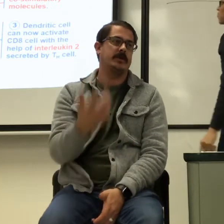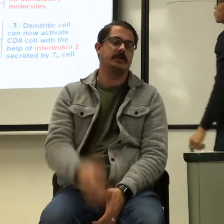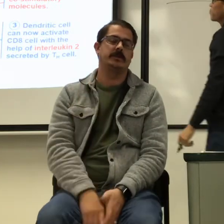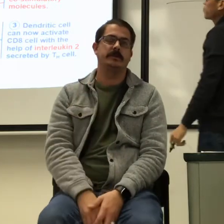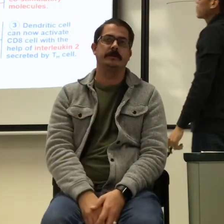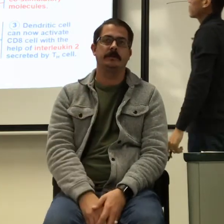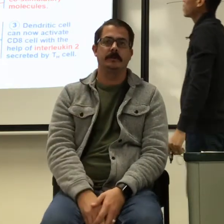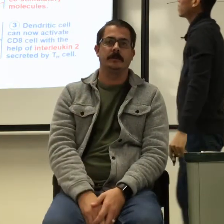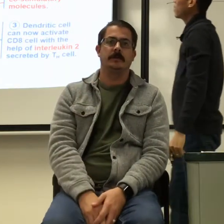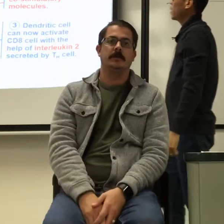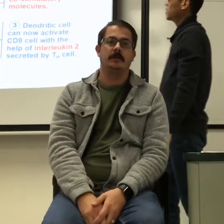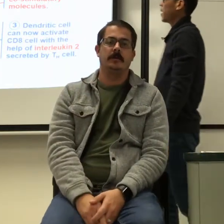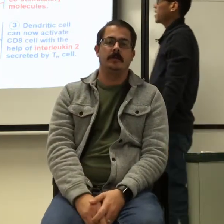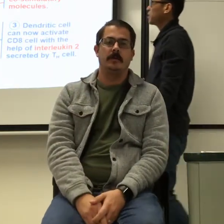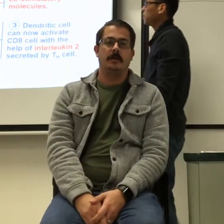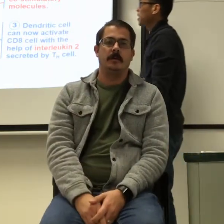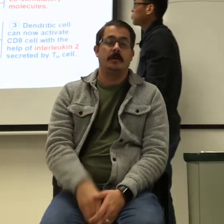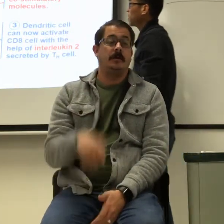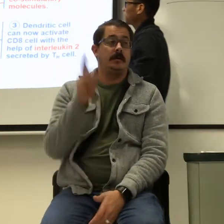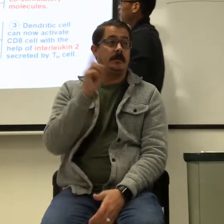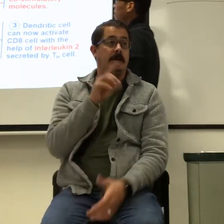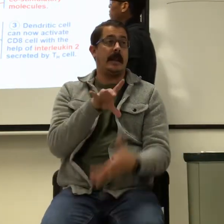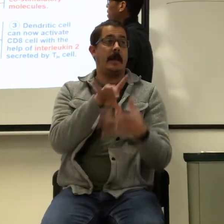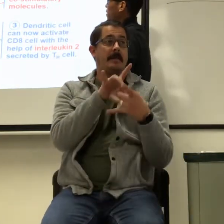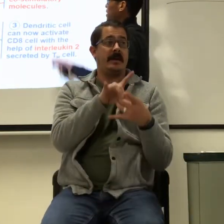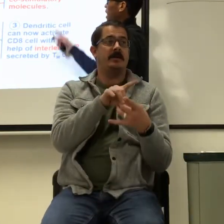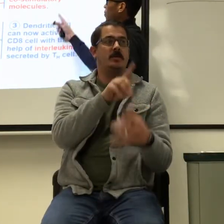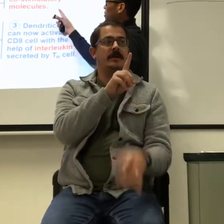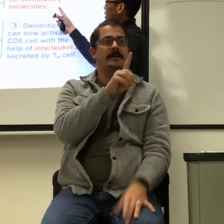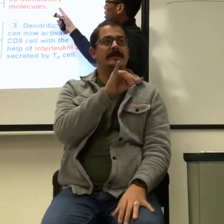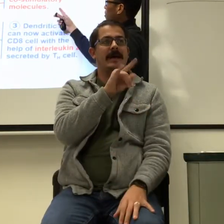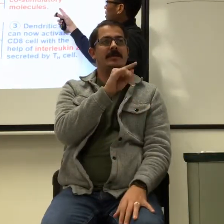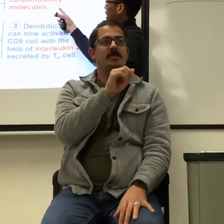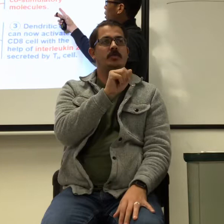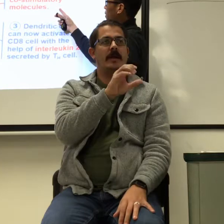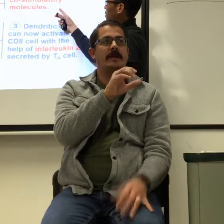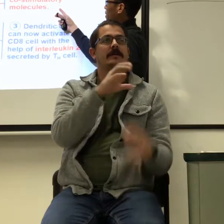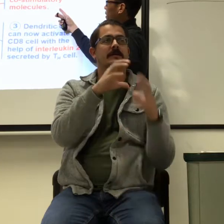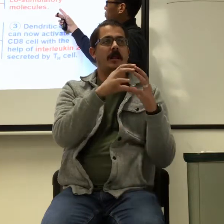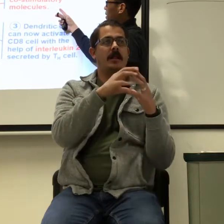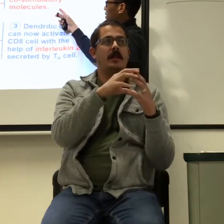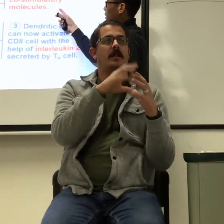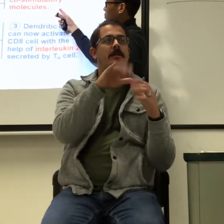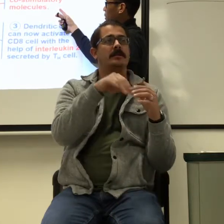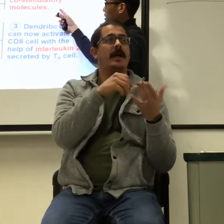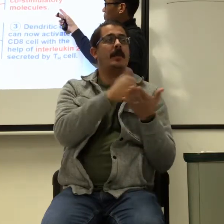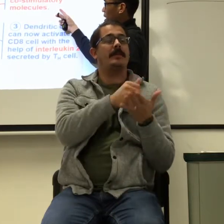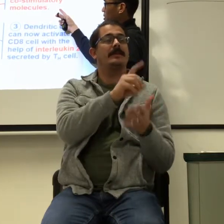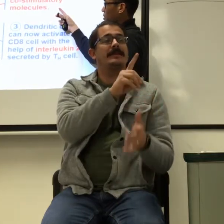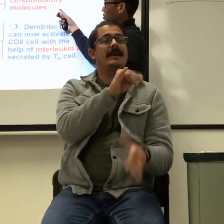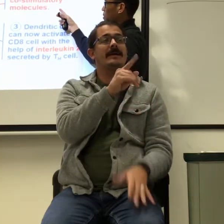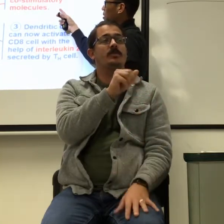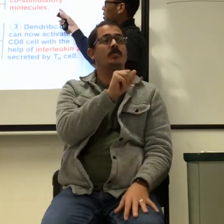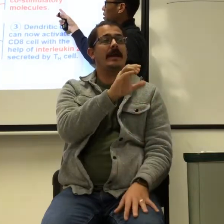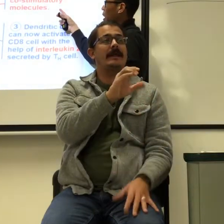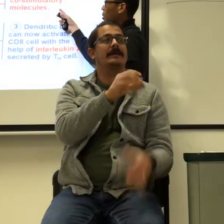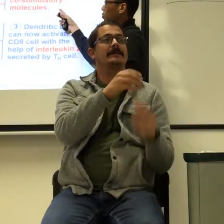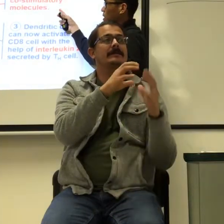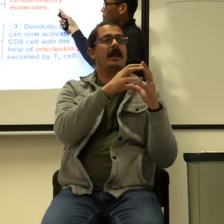is it's binding to a dendritic cell. The T helper cell, it's helping the dendritic cell to express